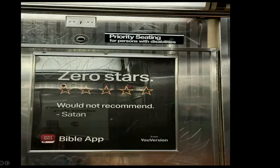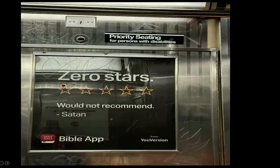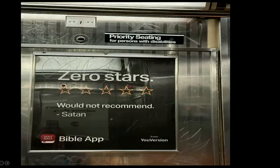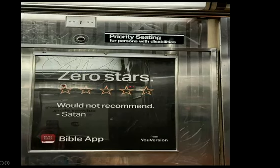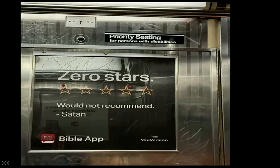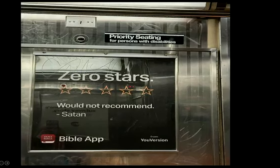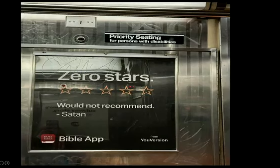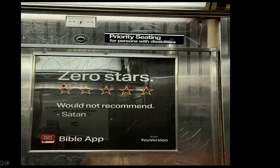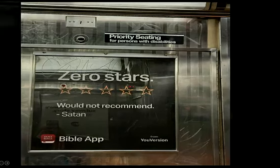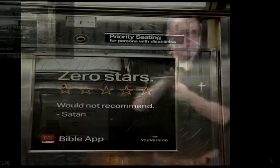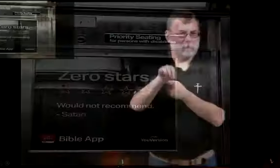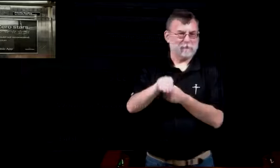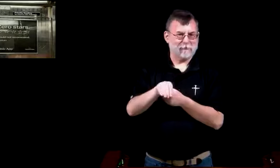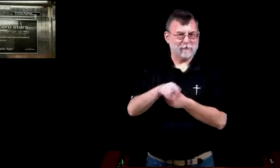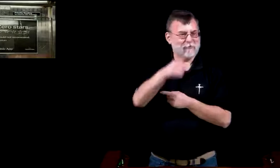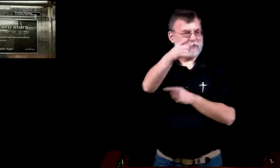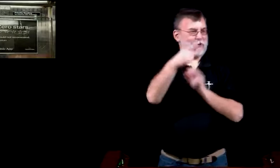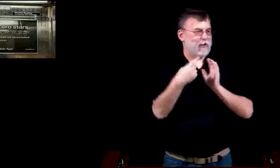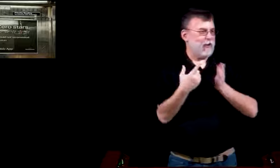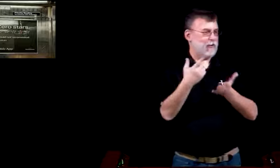And Julie was saying, look, look, look, look, take a picture.